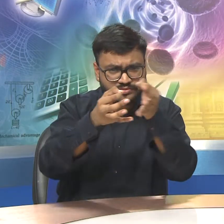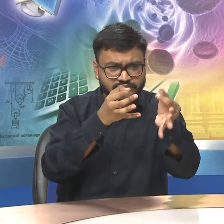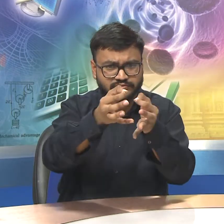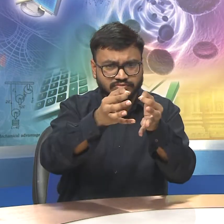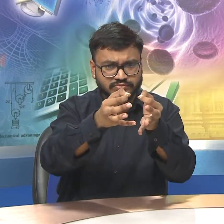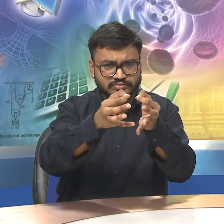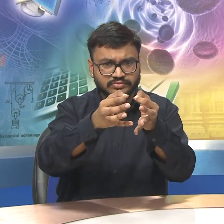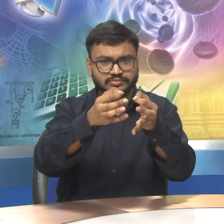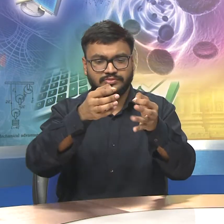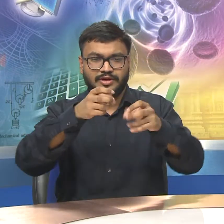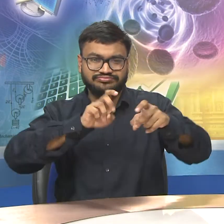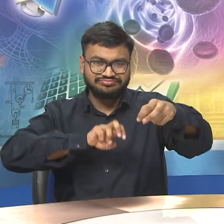Example: